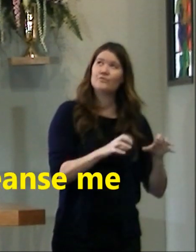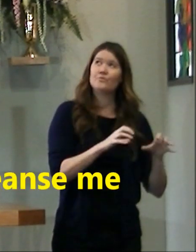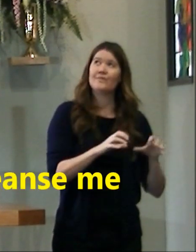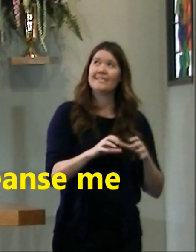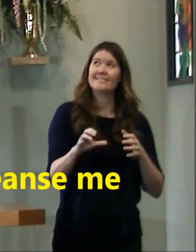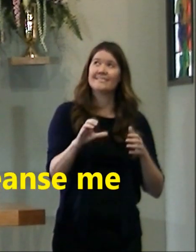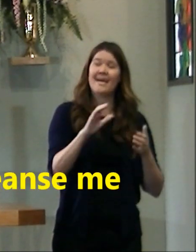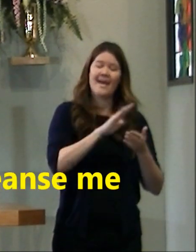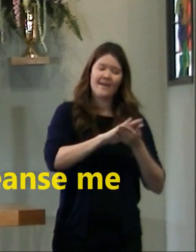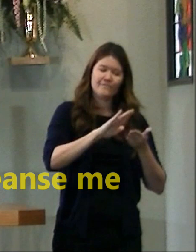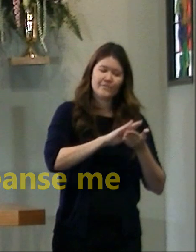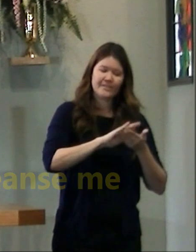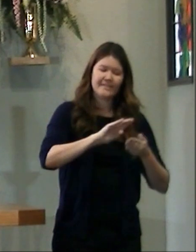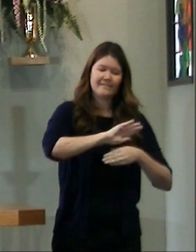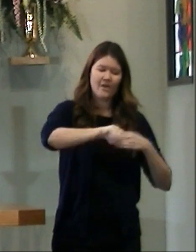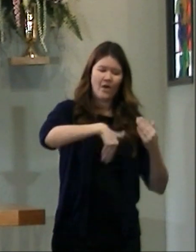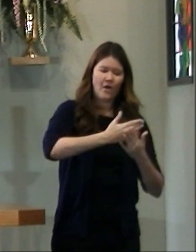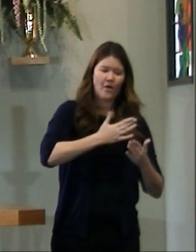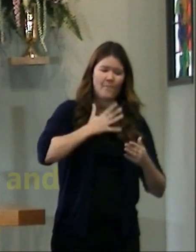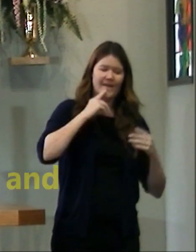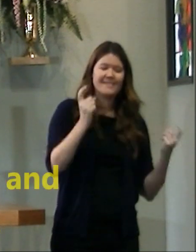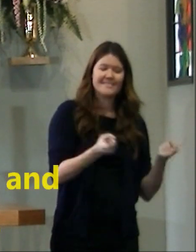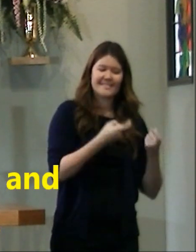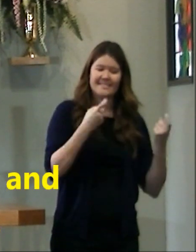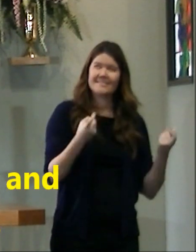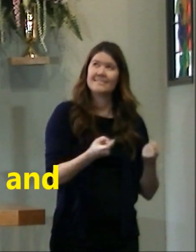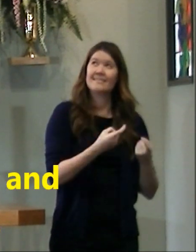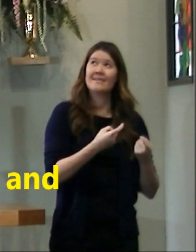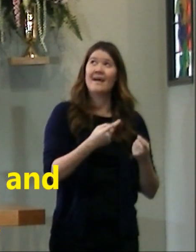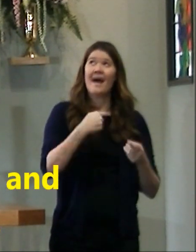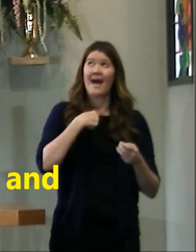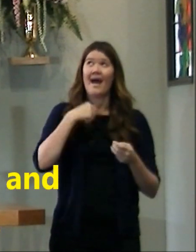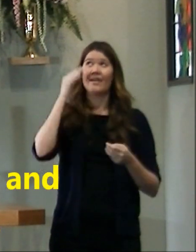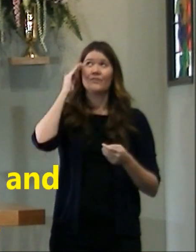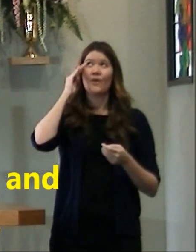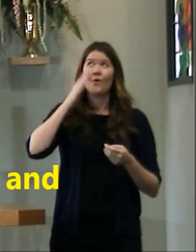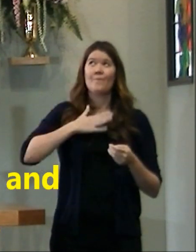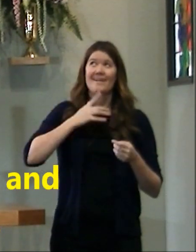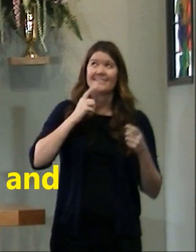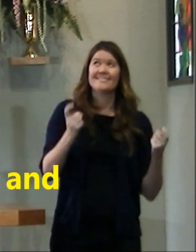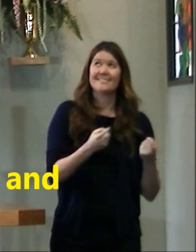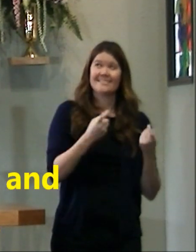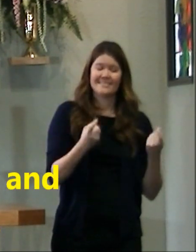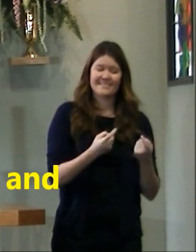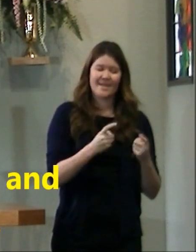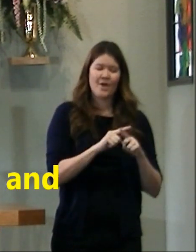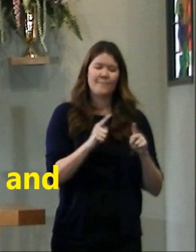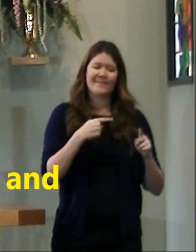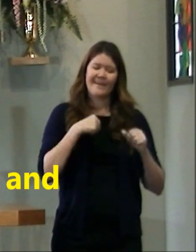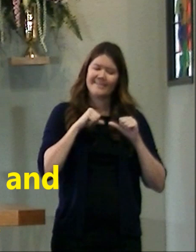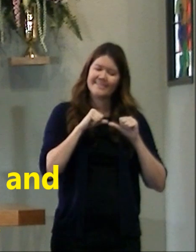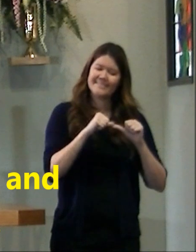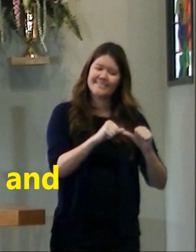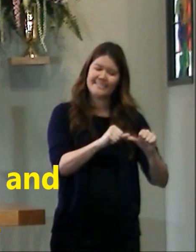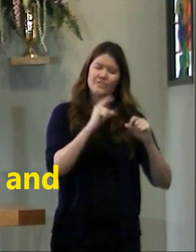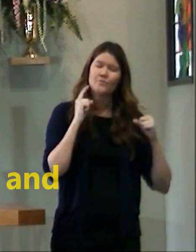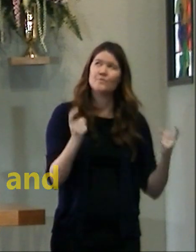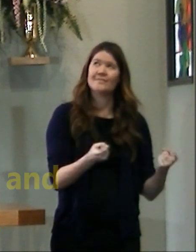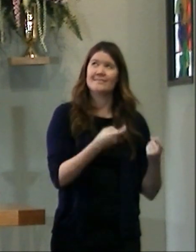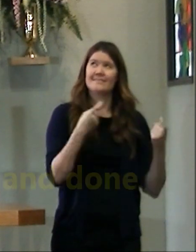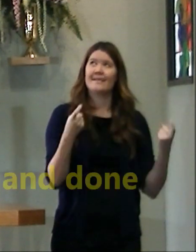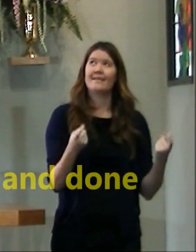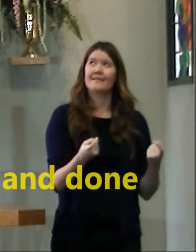and cleanse me from my sin. For I know my transgressions, and my sin is always before